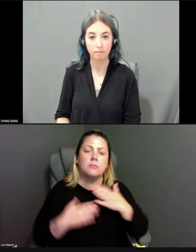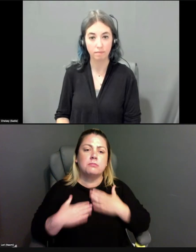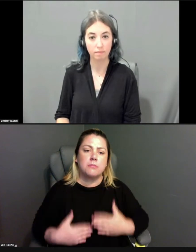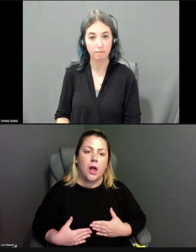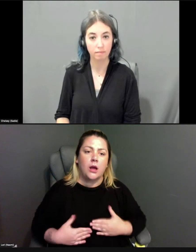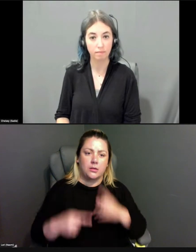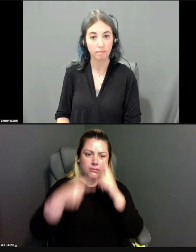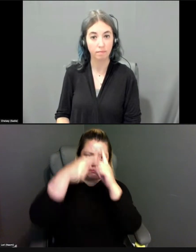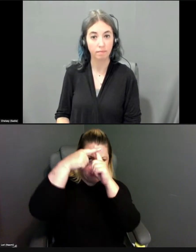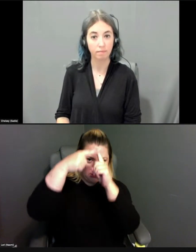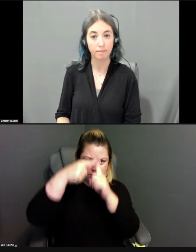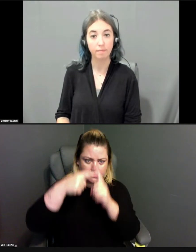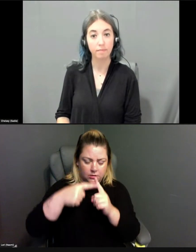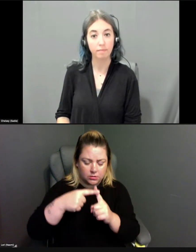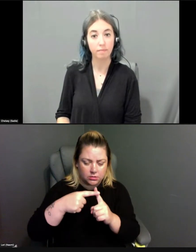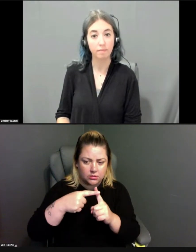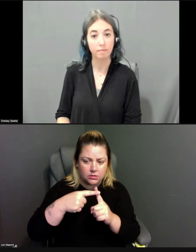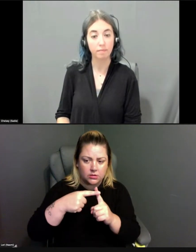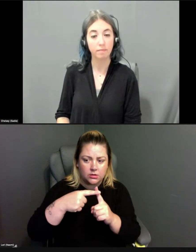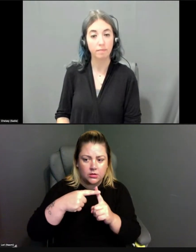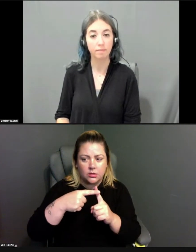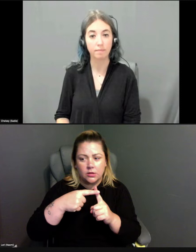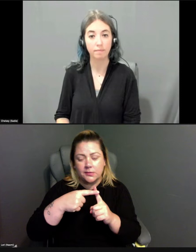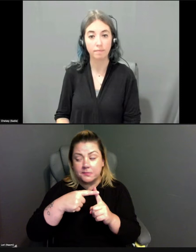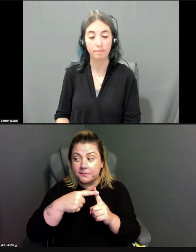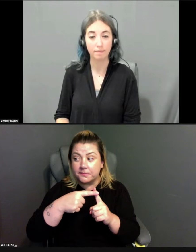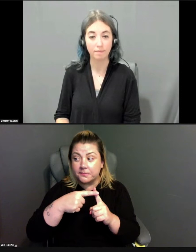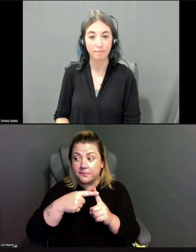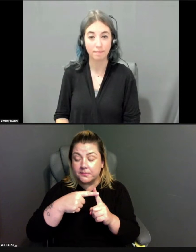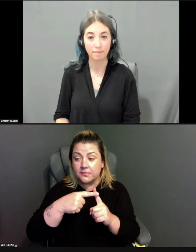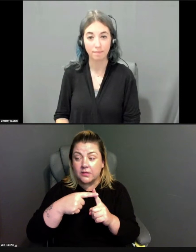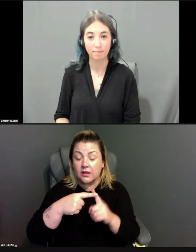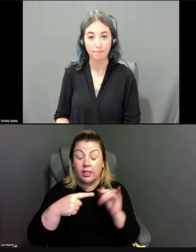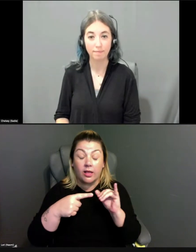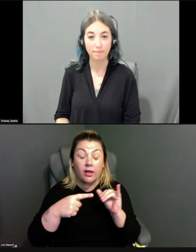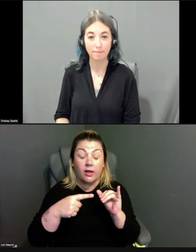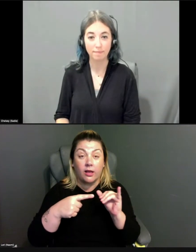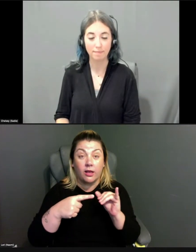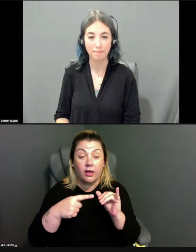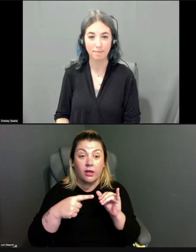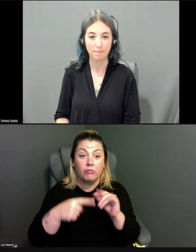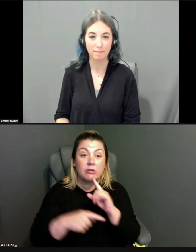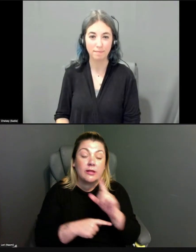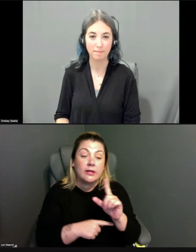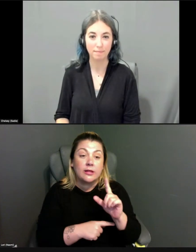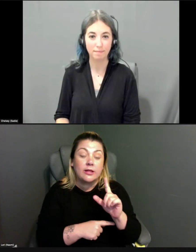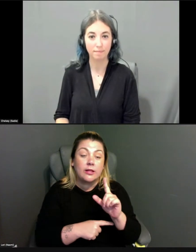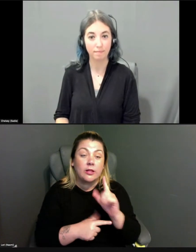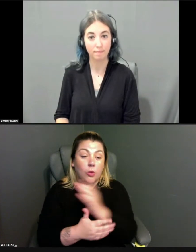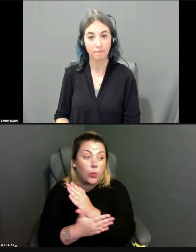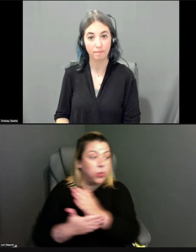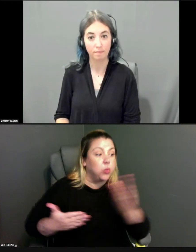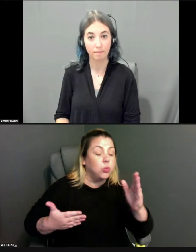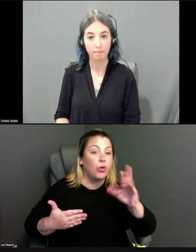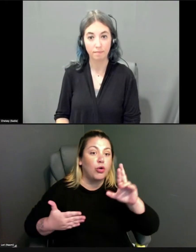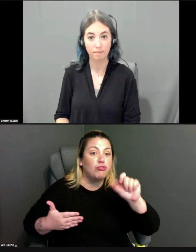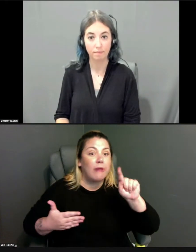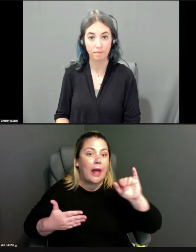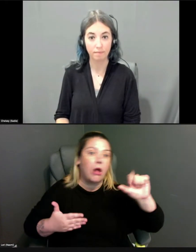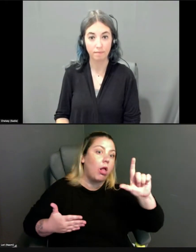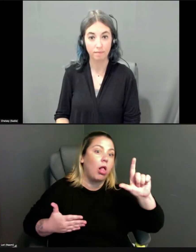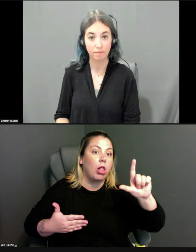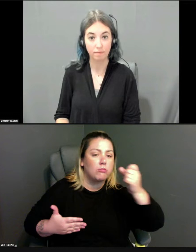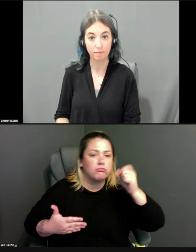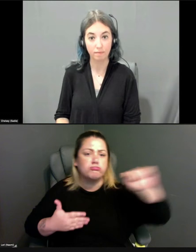positive. I don't know to the extent I feel like it's radically body positive, but it is at least, let's take the focus off of